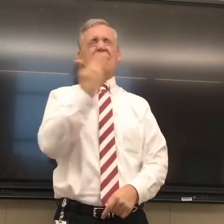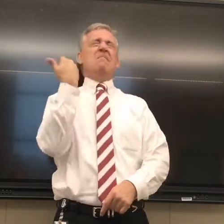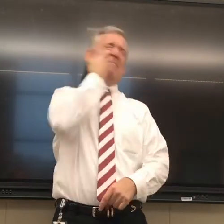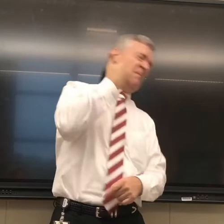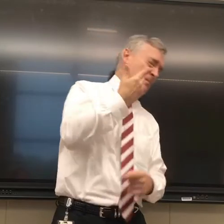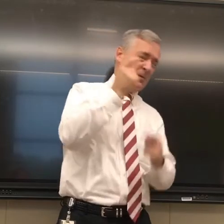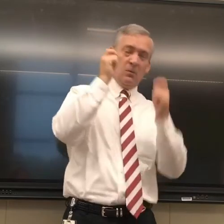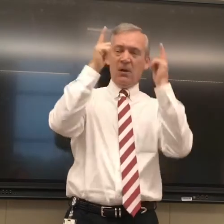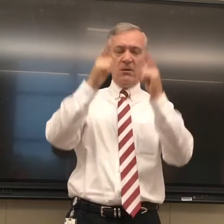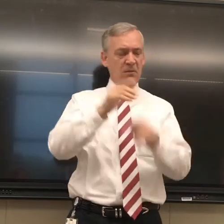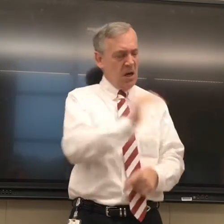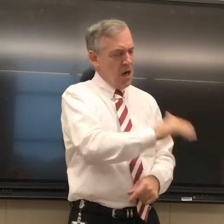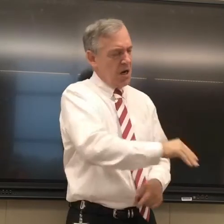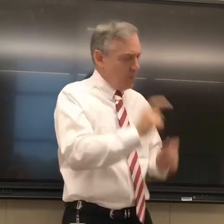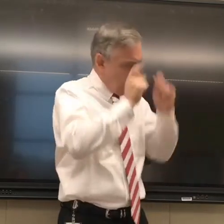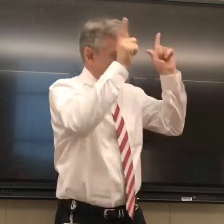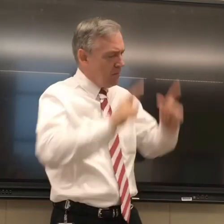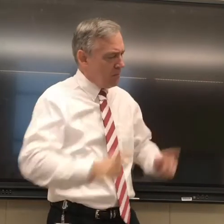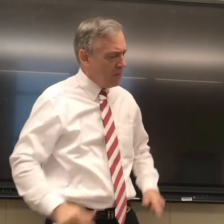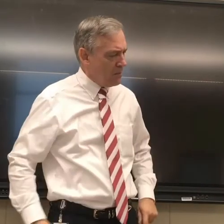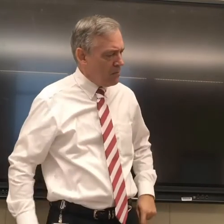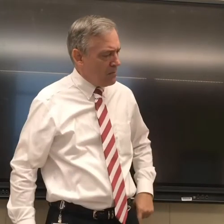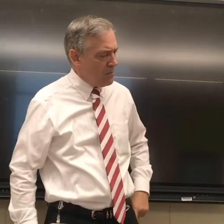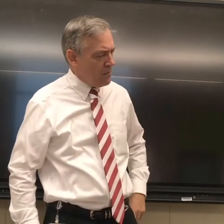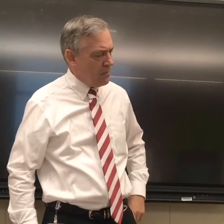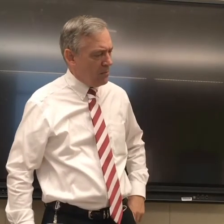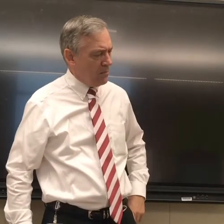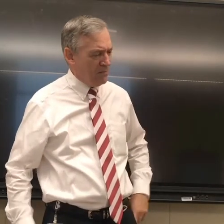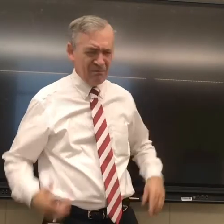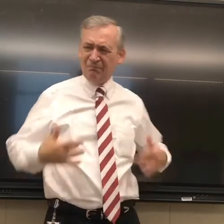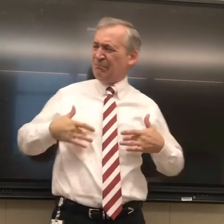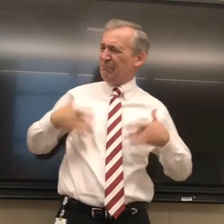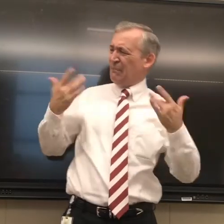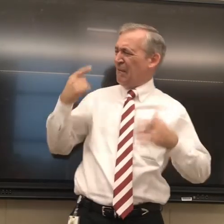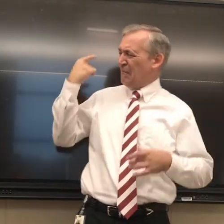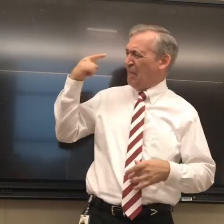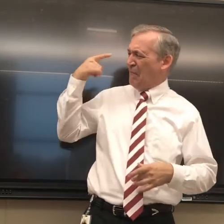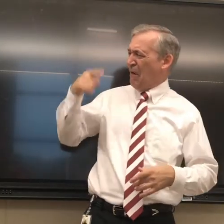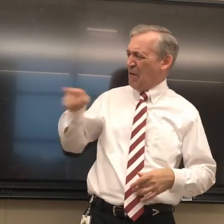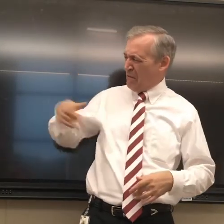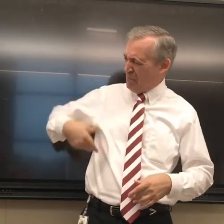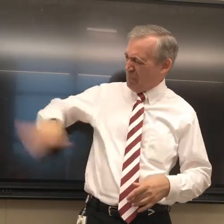Come on, wake up. What for? Go away.